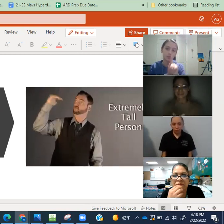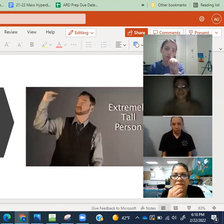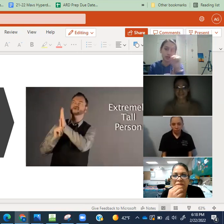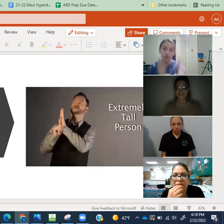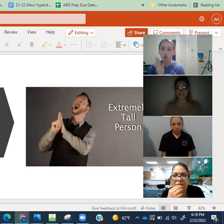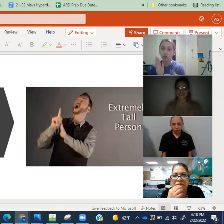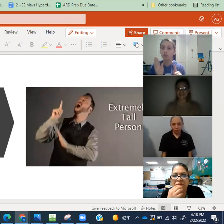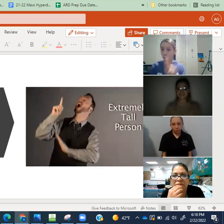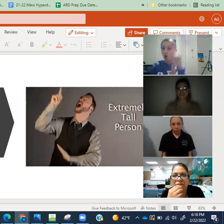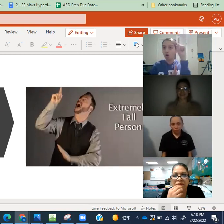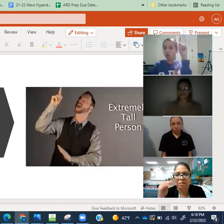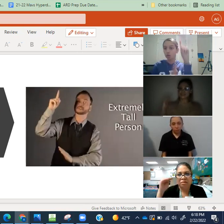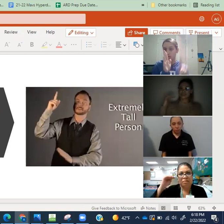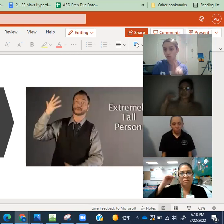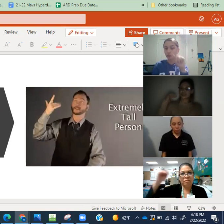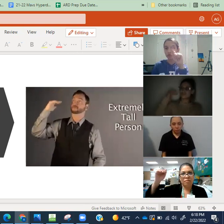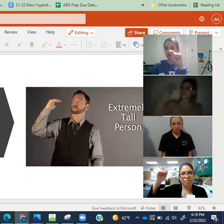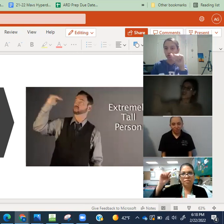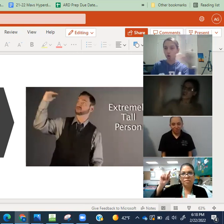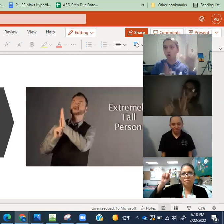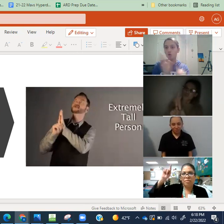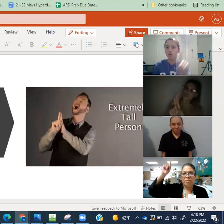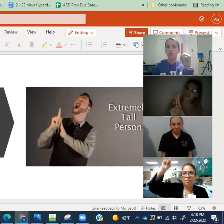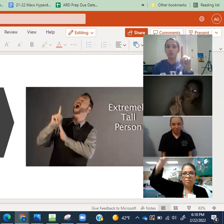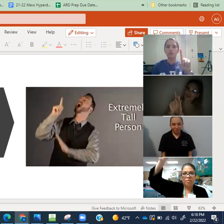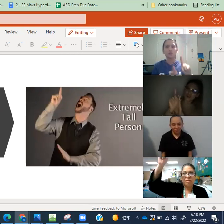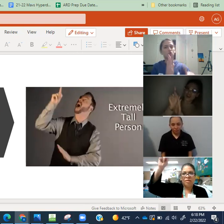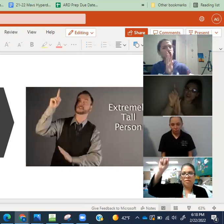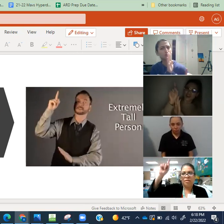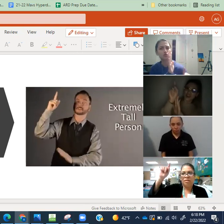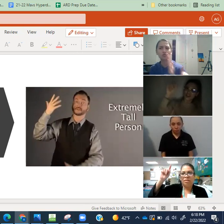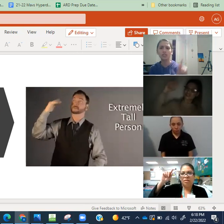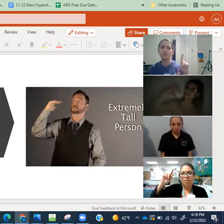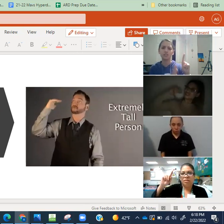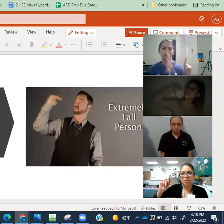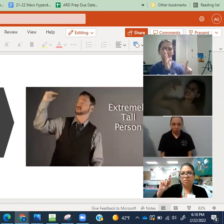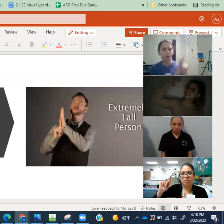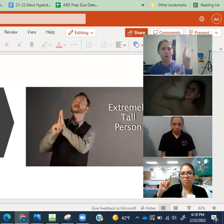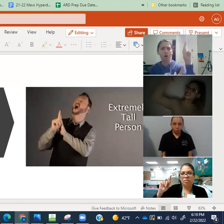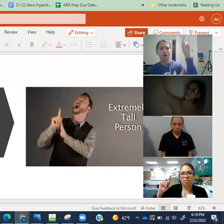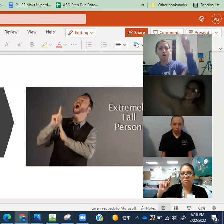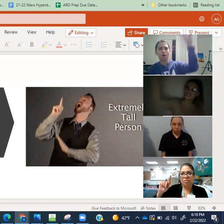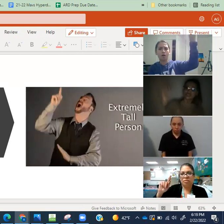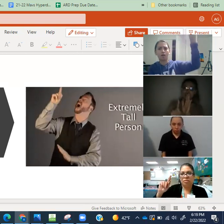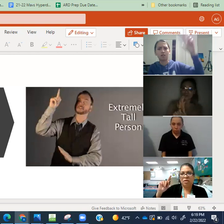Extremely tall. So you have like tall, but if someone's extremely tall.